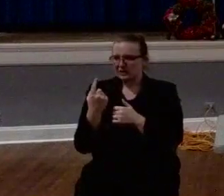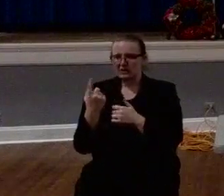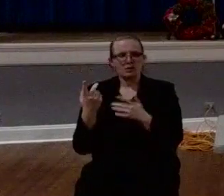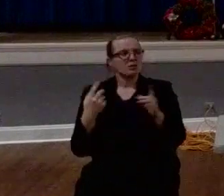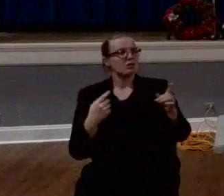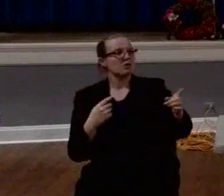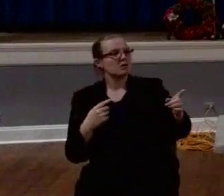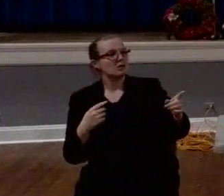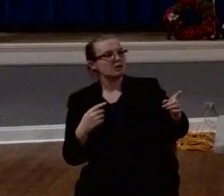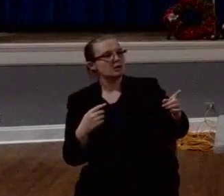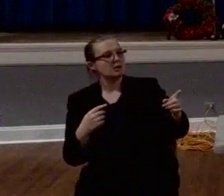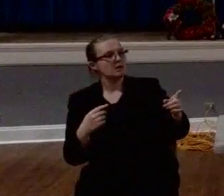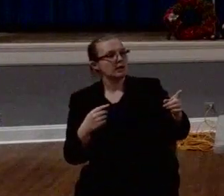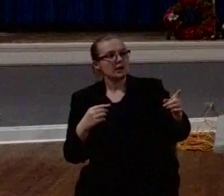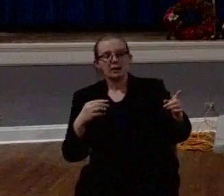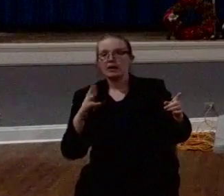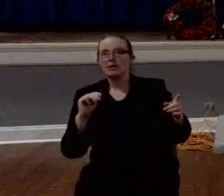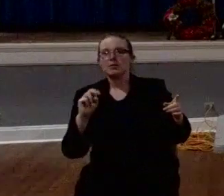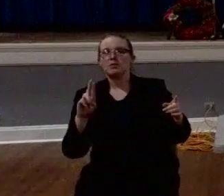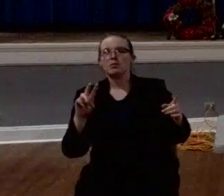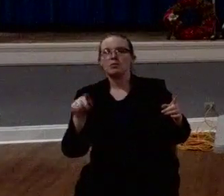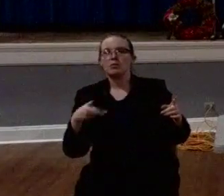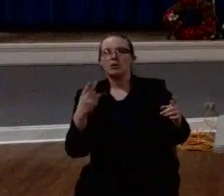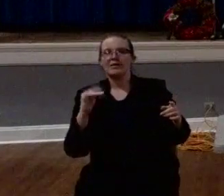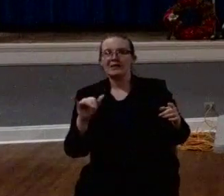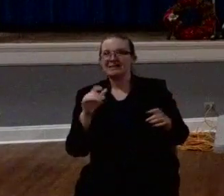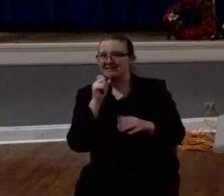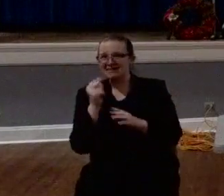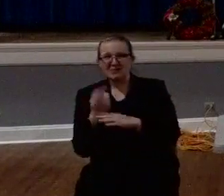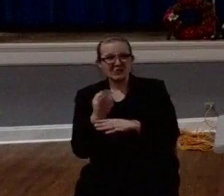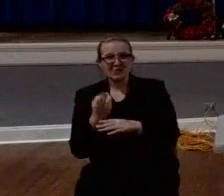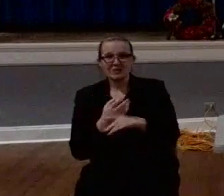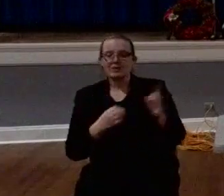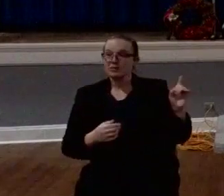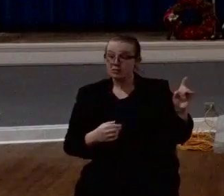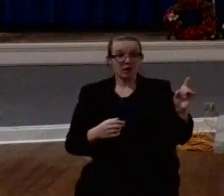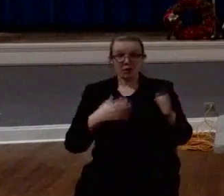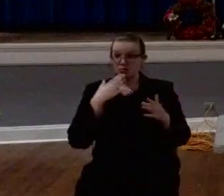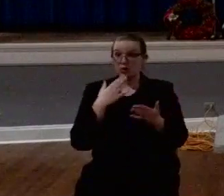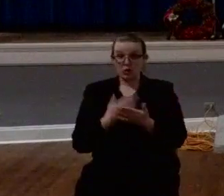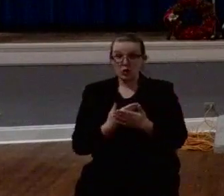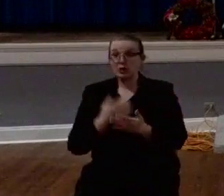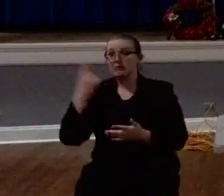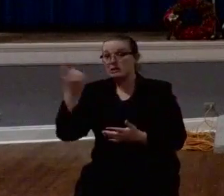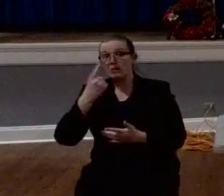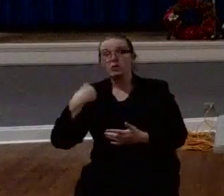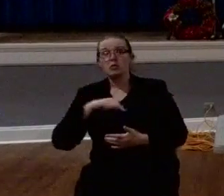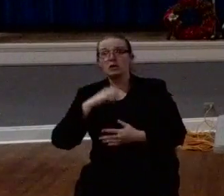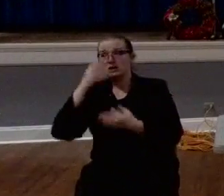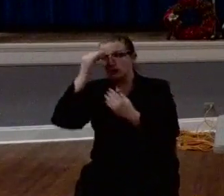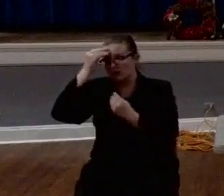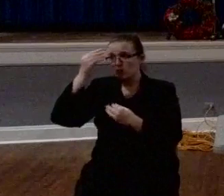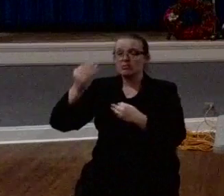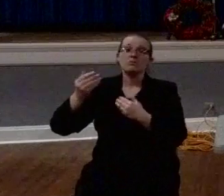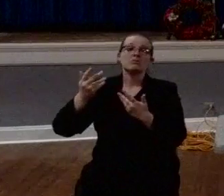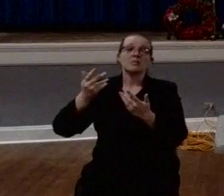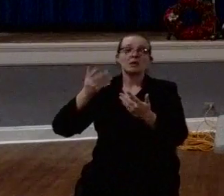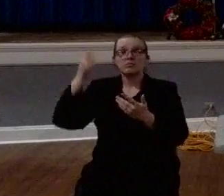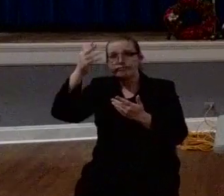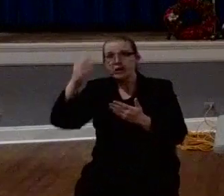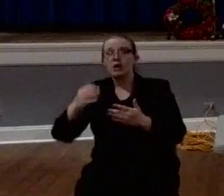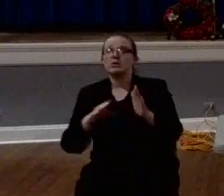sorry? Yes, that's exactly where I was going. Underutilized. Right. And I think that's a very good, something that we need to consider and think about as we go